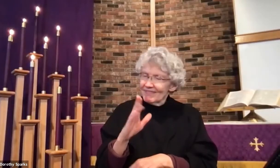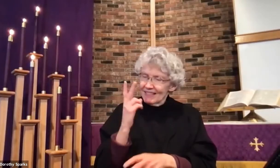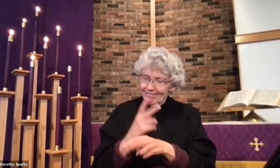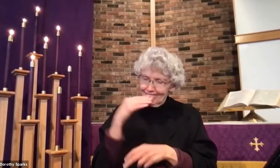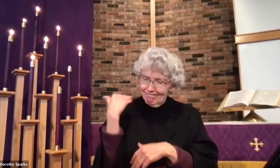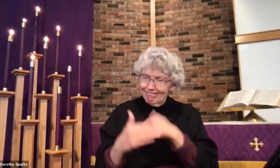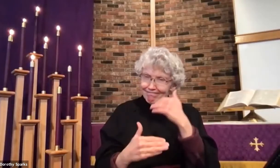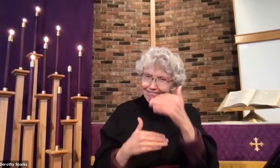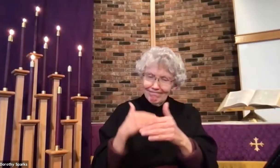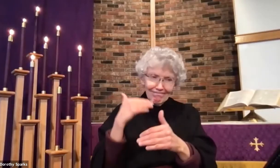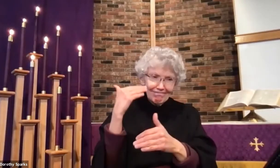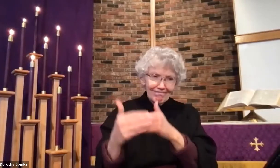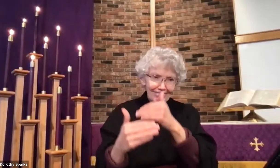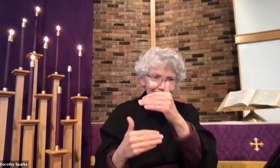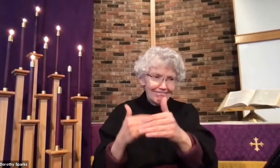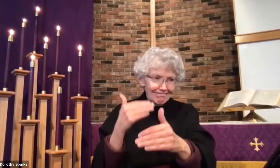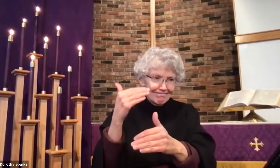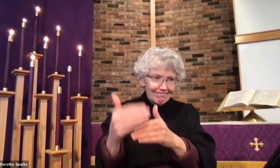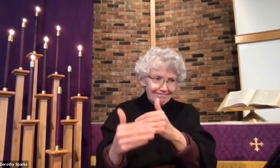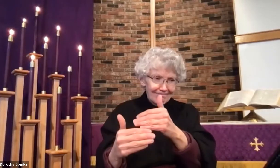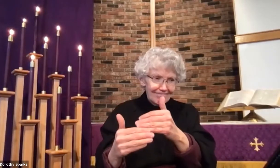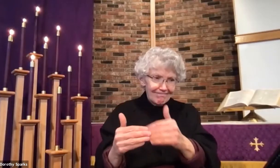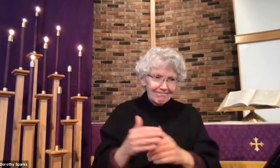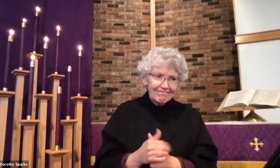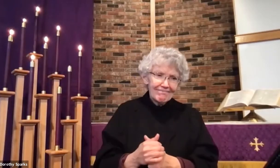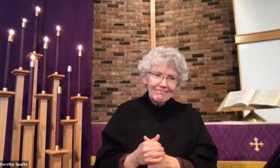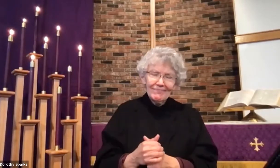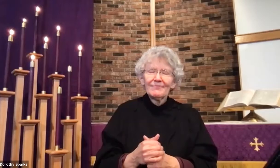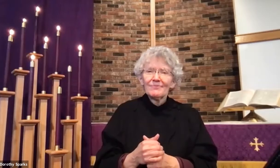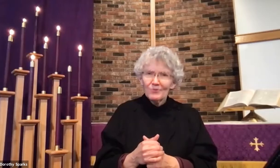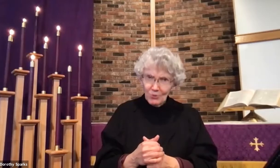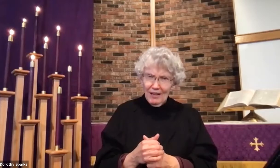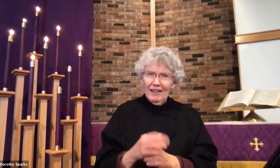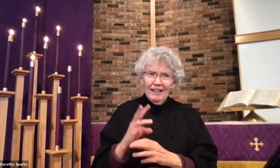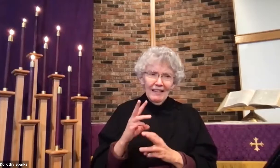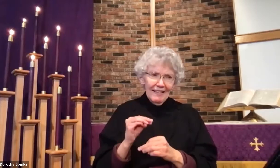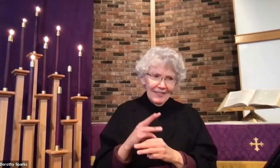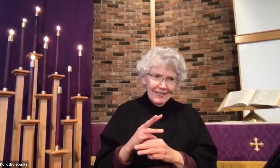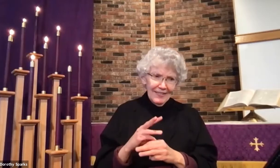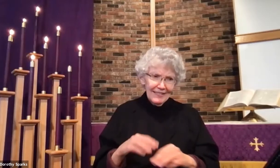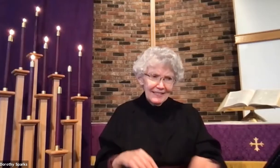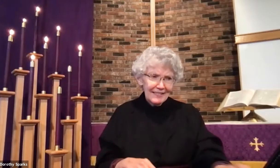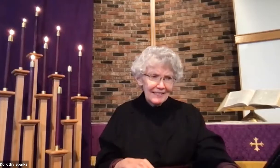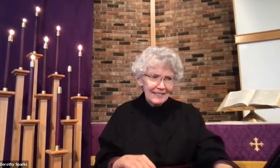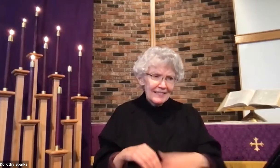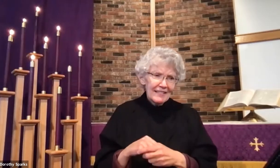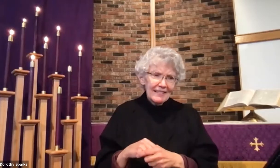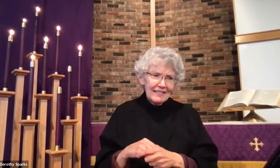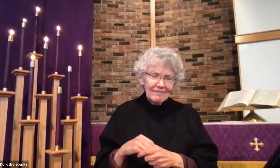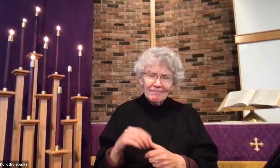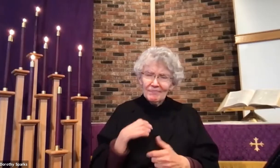Now, Jesus could have avoided Jerusalem, but he proceeded onward.